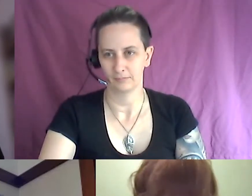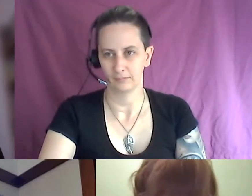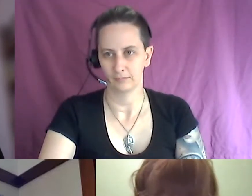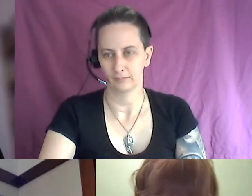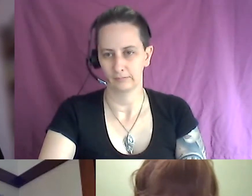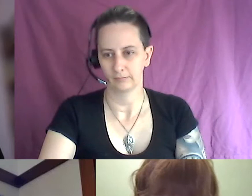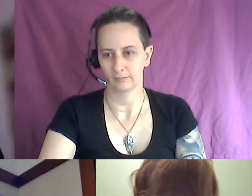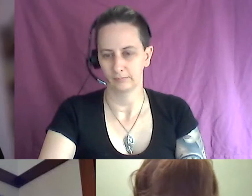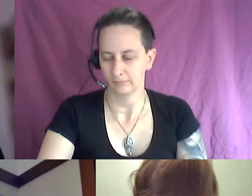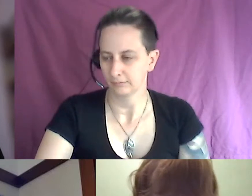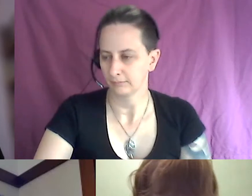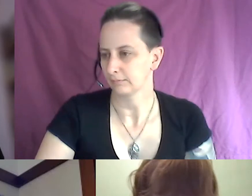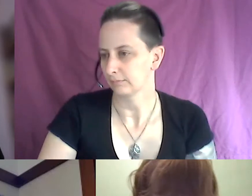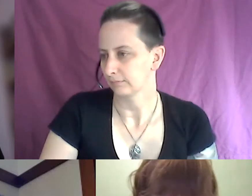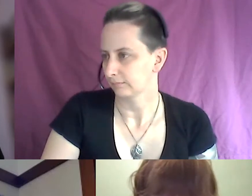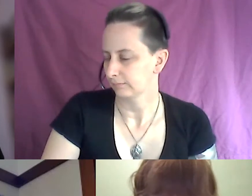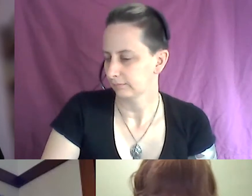All right, so I'll just start with the same bit of